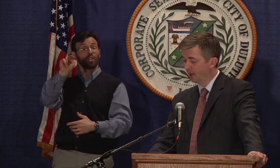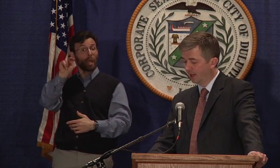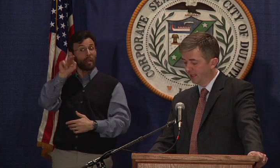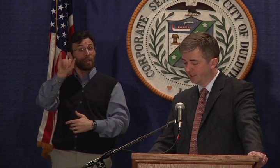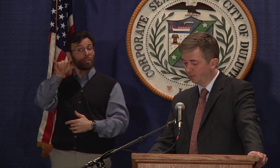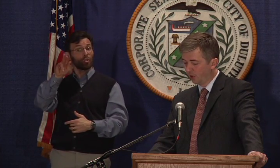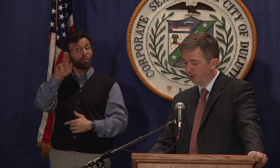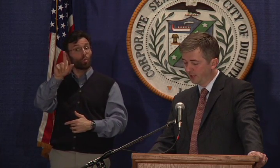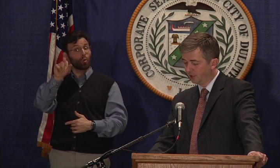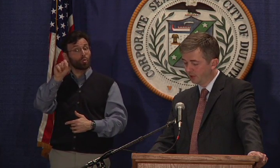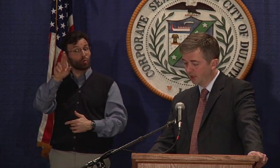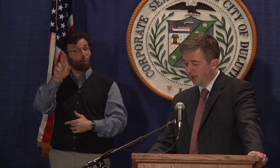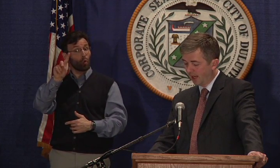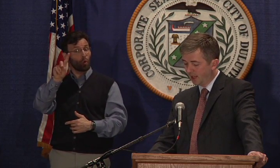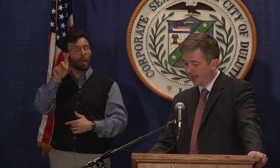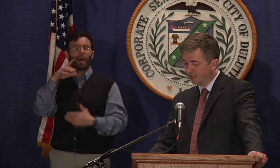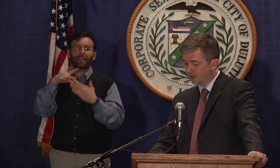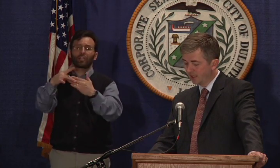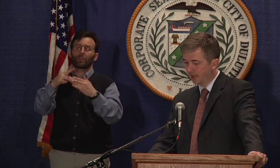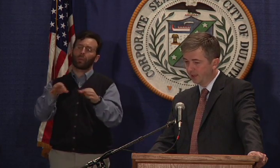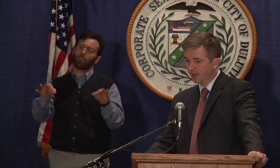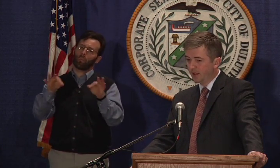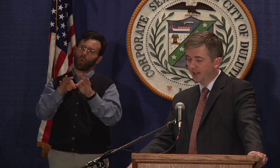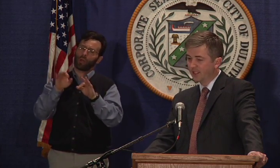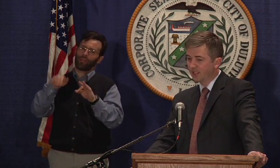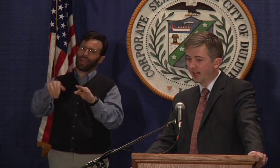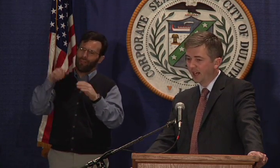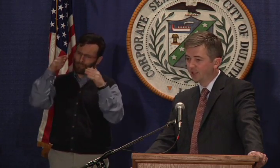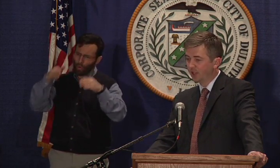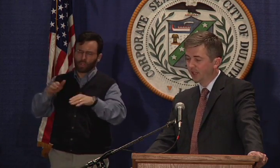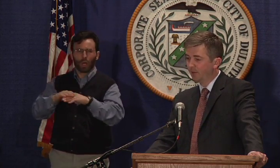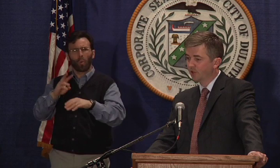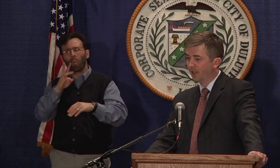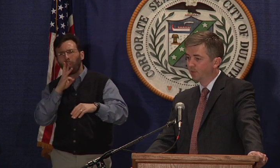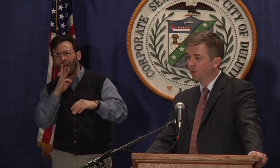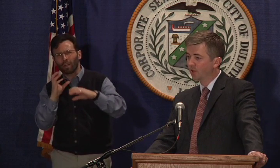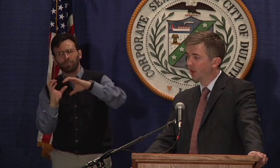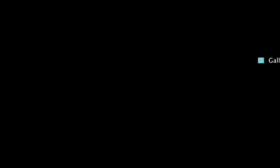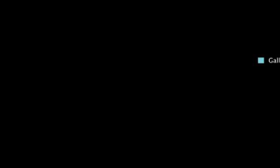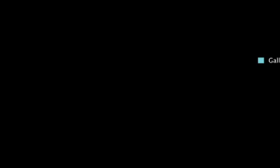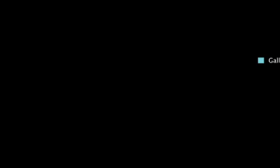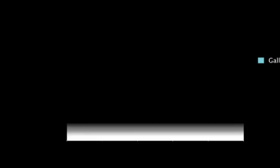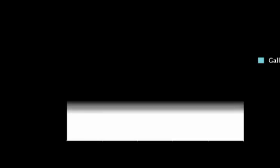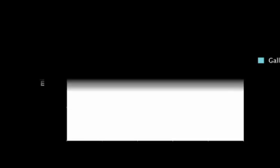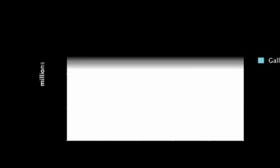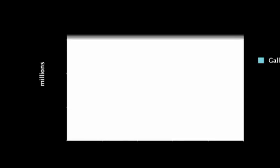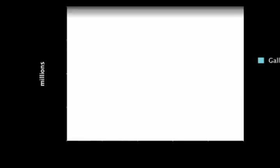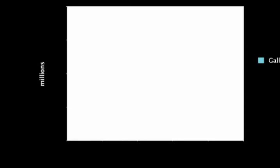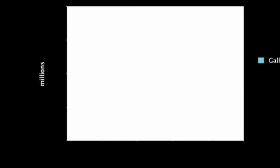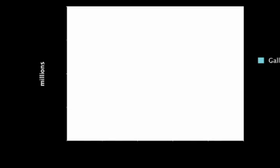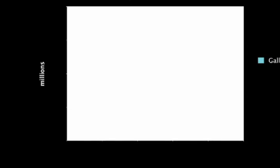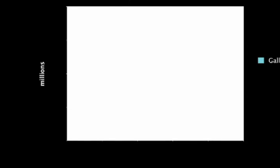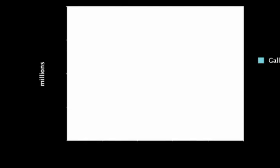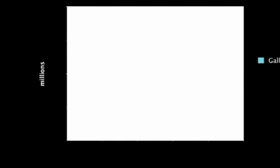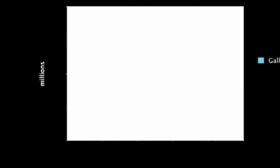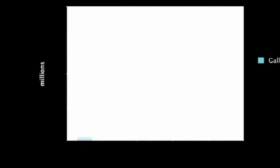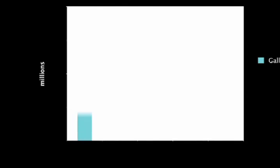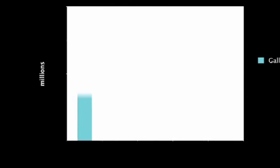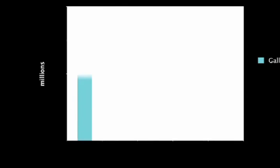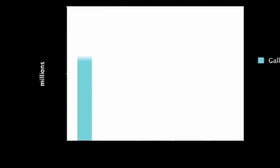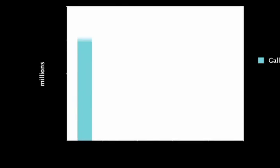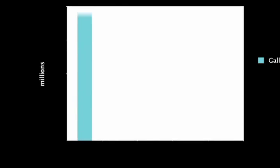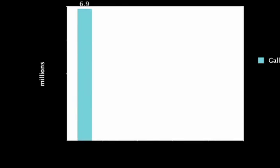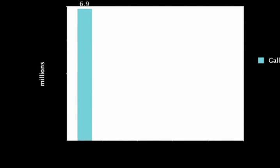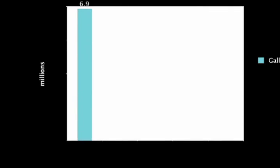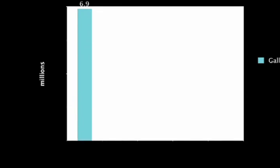leadership on these important issues. And the next slide actually demonstrates most clearly what we have accomplished. This is our